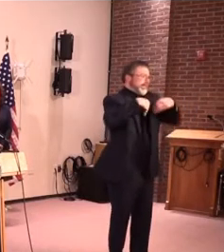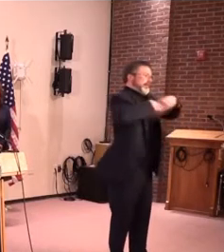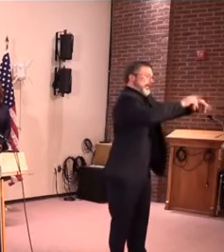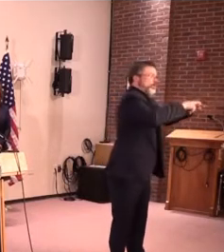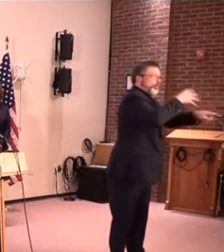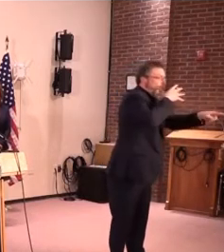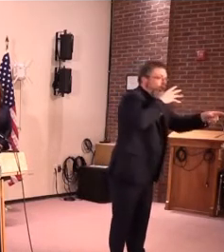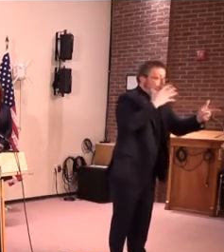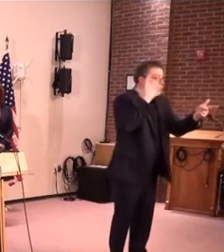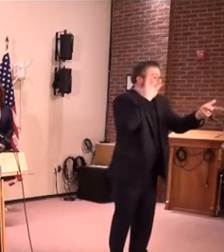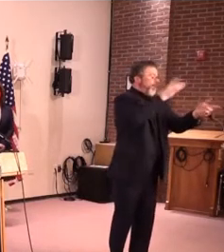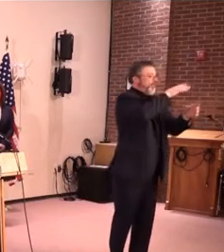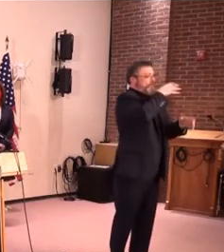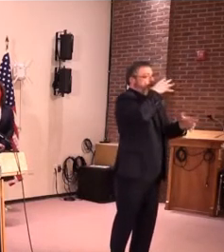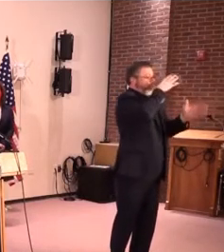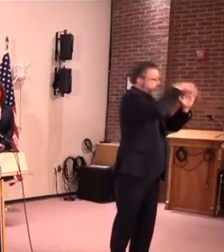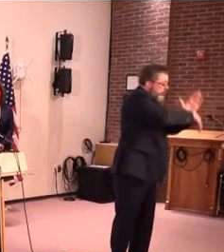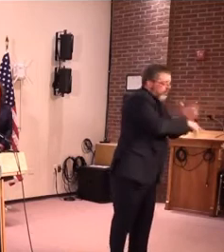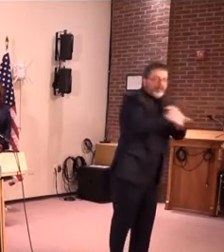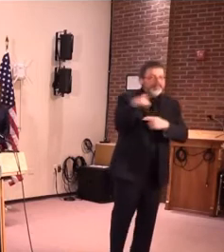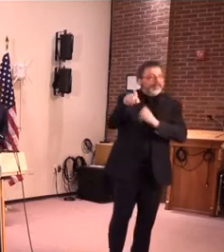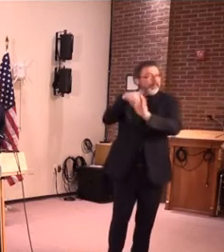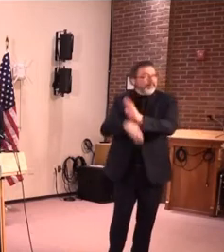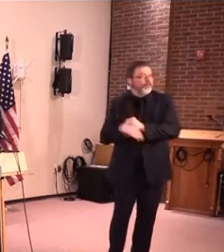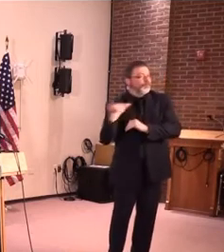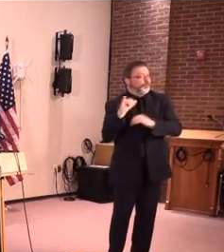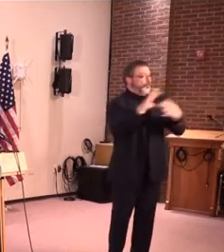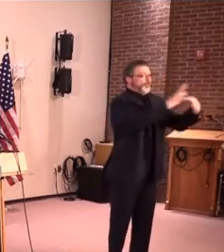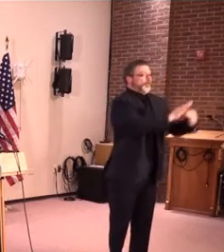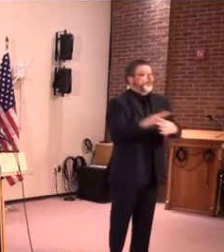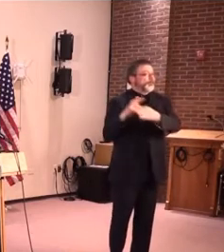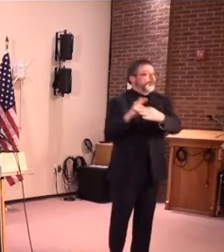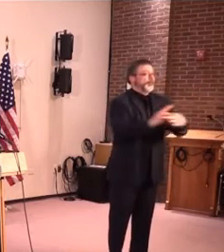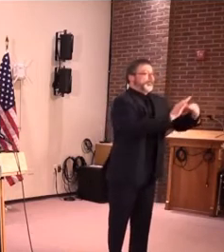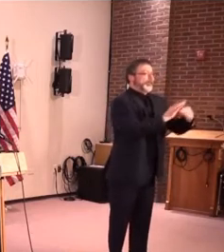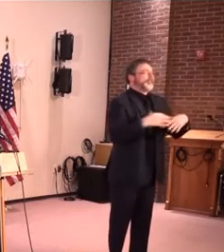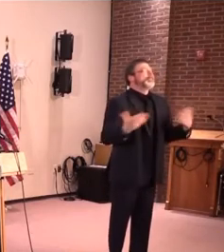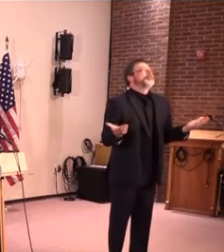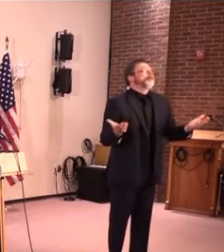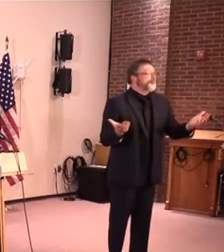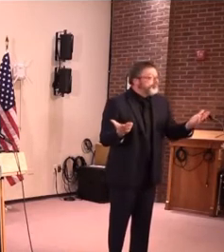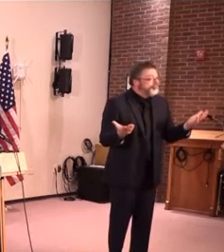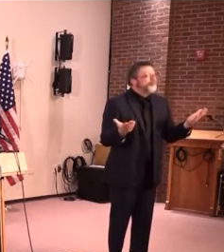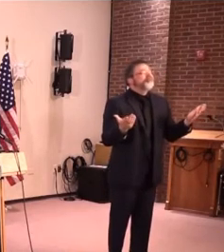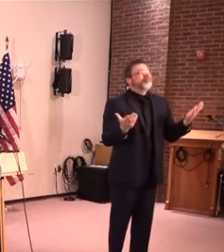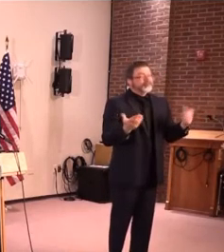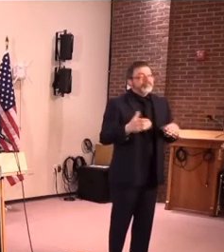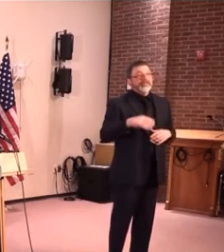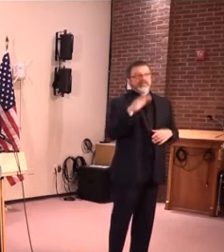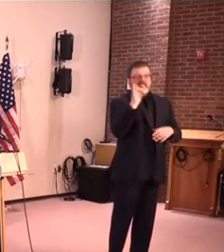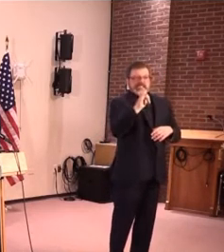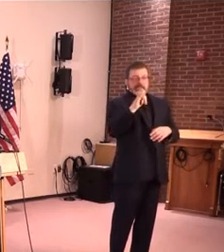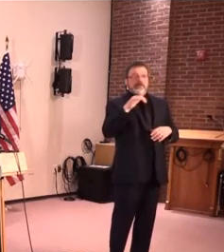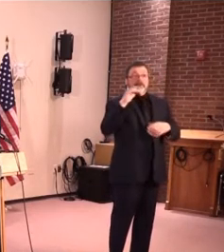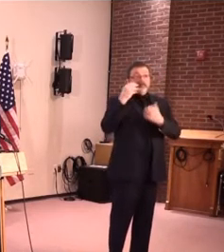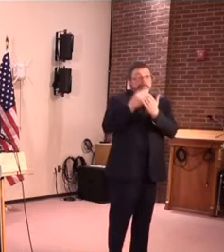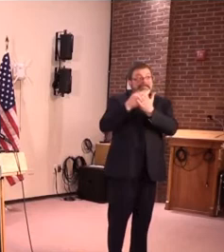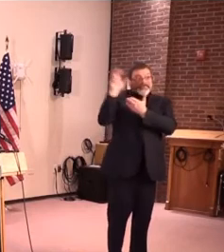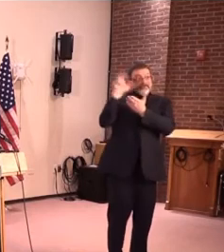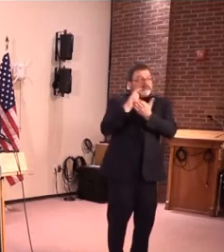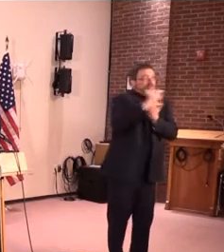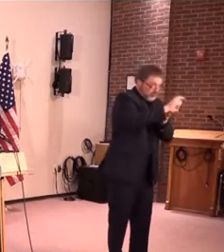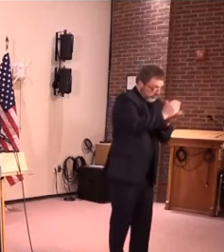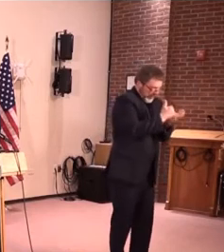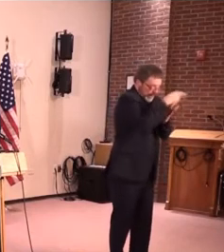make world-class dairy products. Under the proposal, dairy farmers and dairy processors